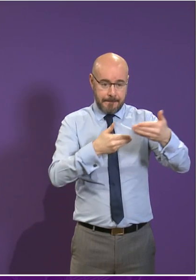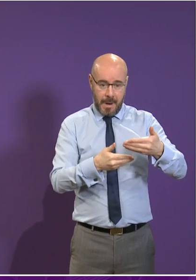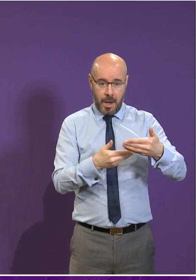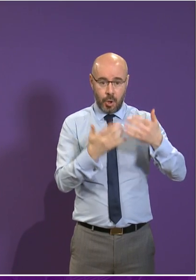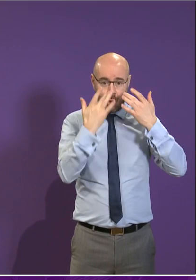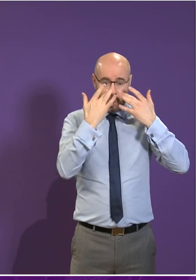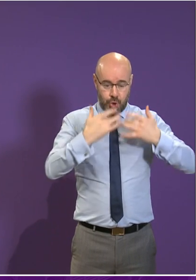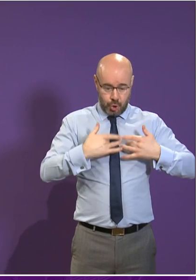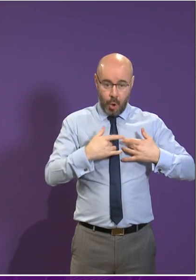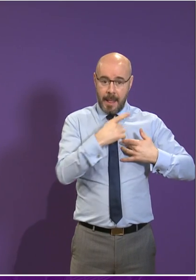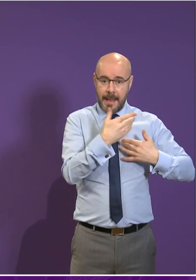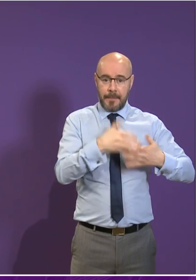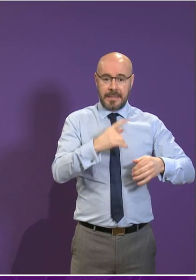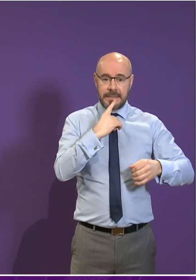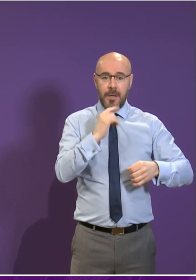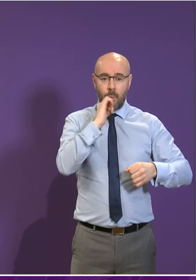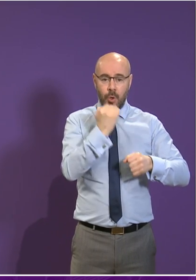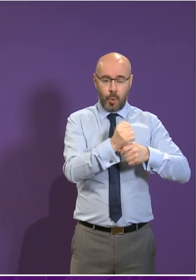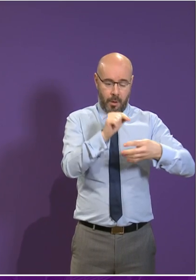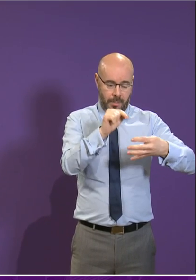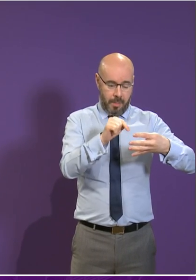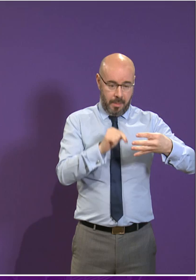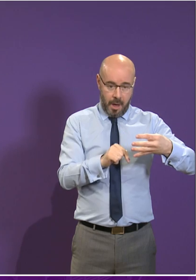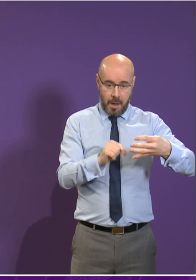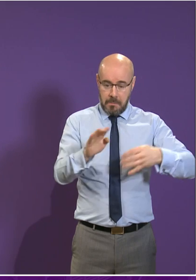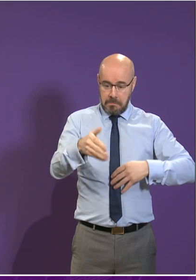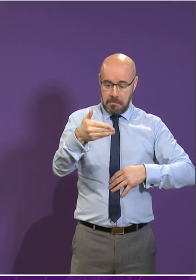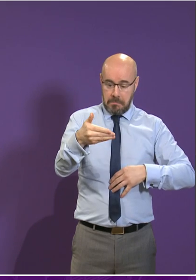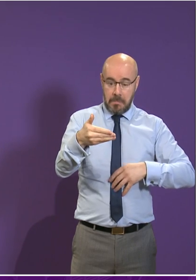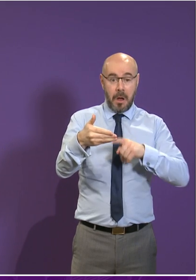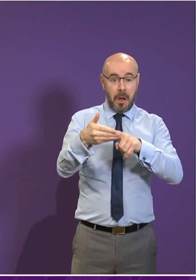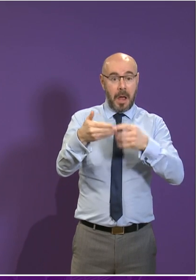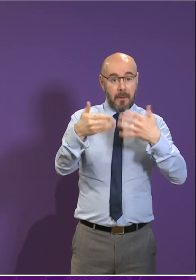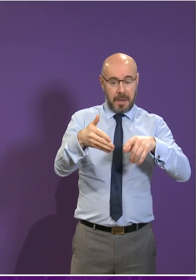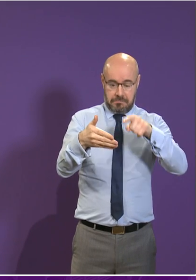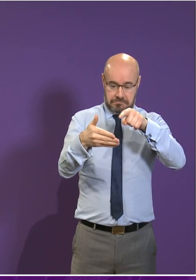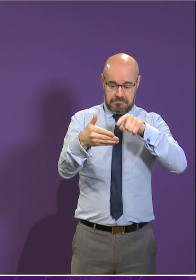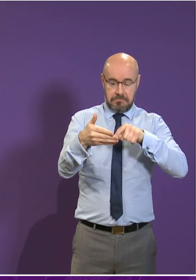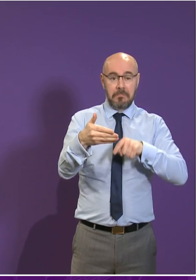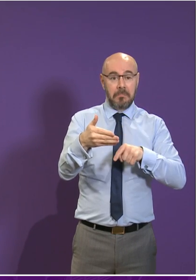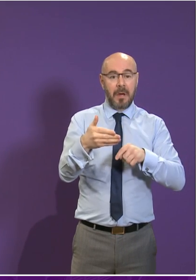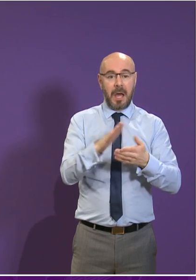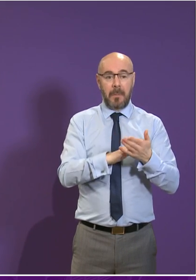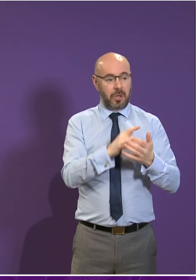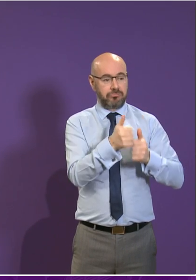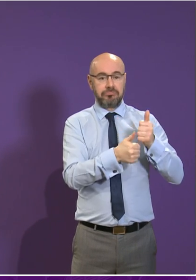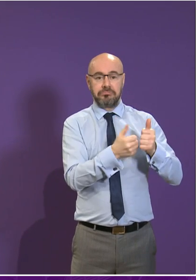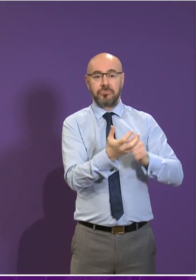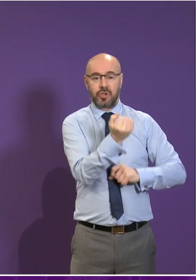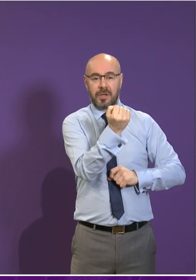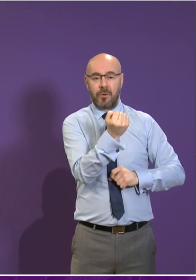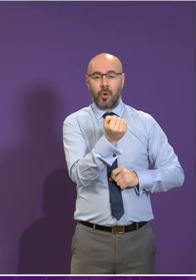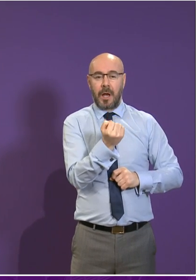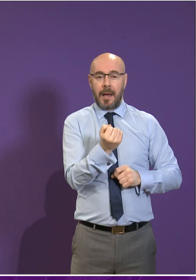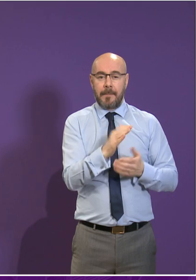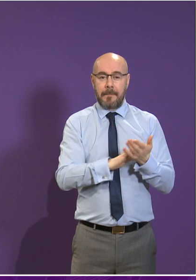no, they said they were going to do that, they've done that, and it's worked and it's achieved. So it's there's kind of so much more to it than just